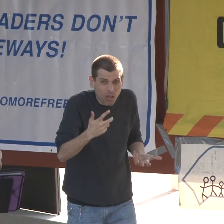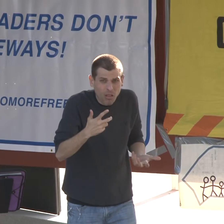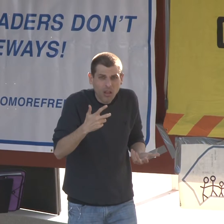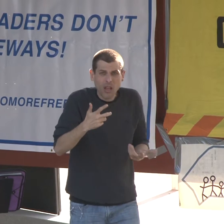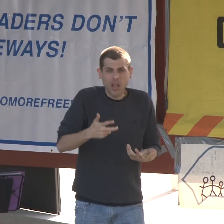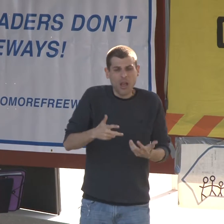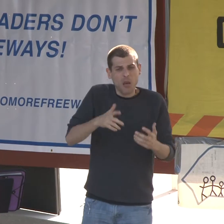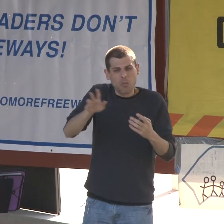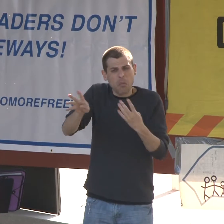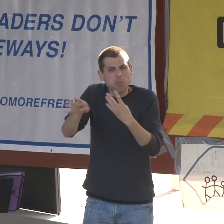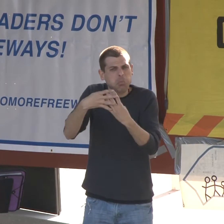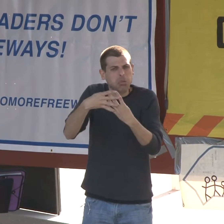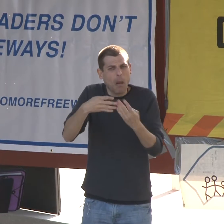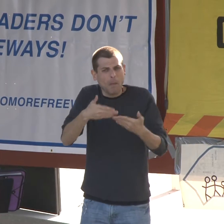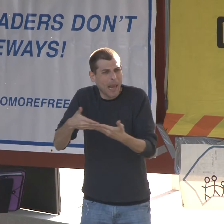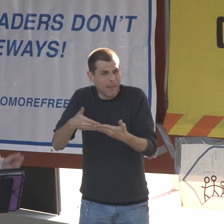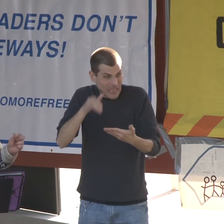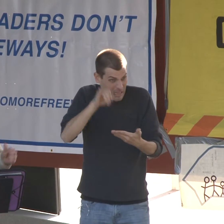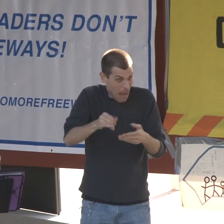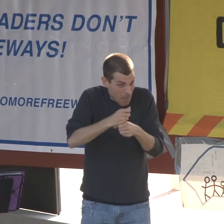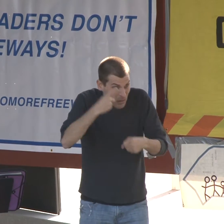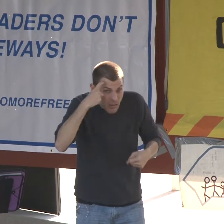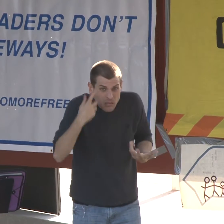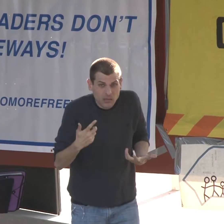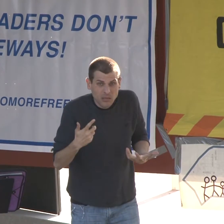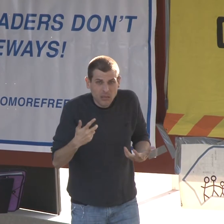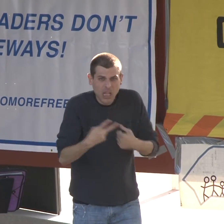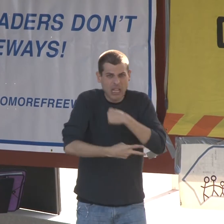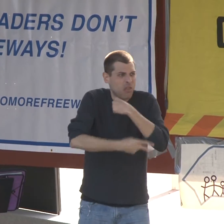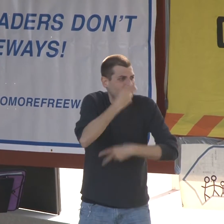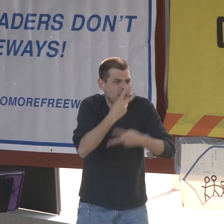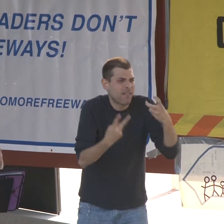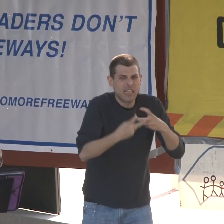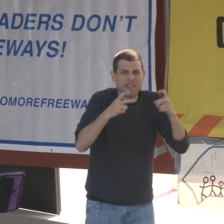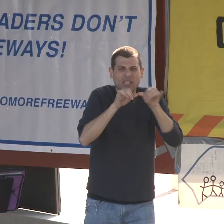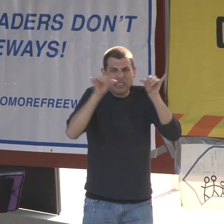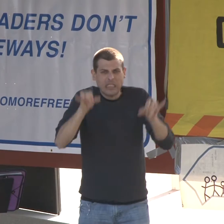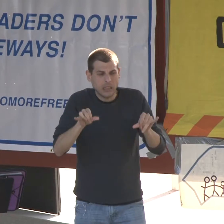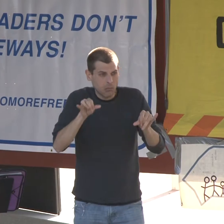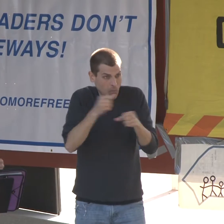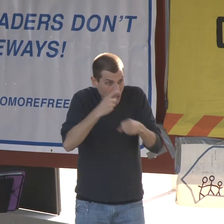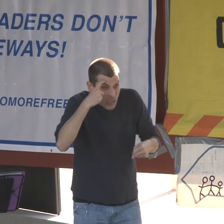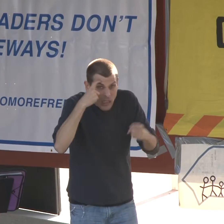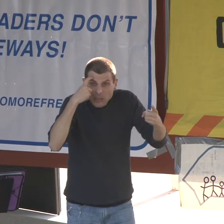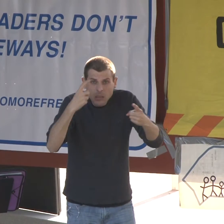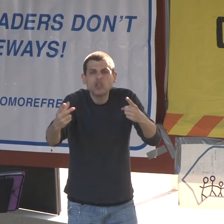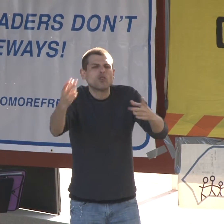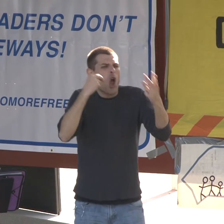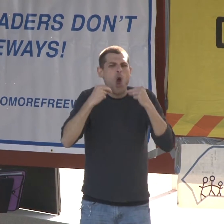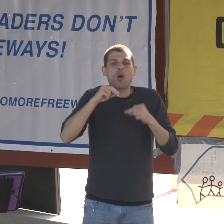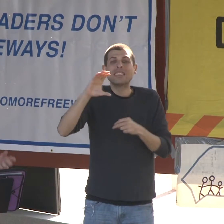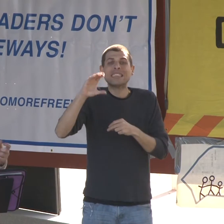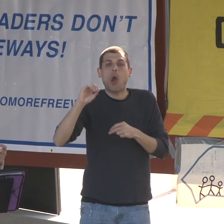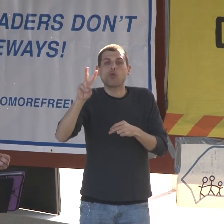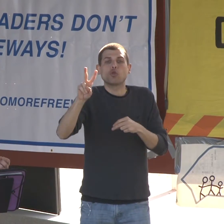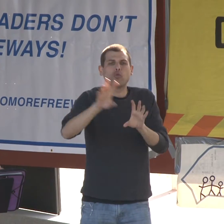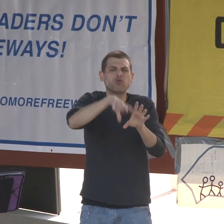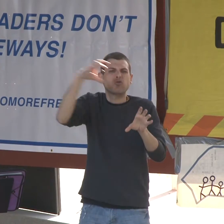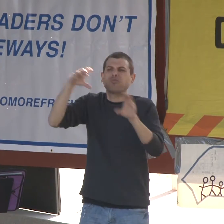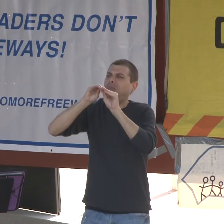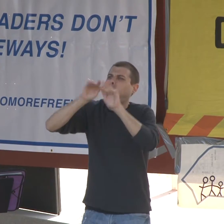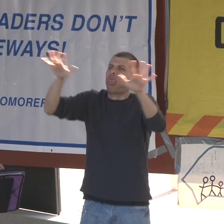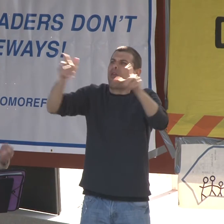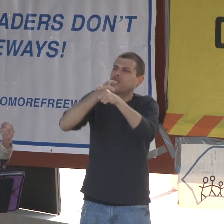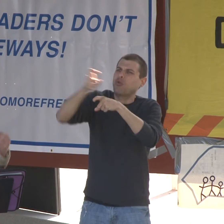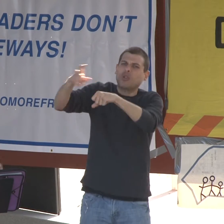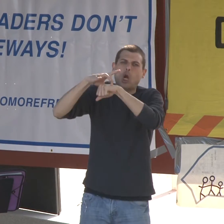unregulated economic system among thieves rational? Is shitting out CO2 when it says science says it